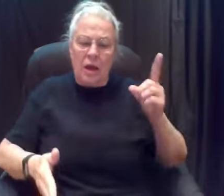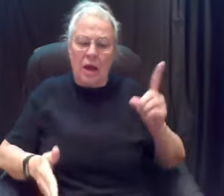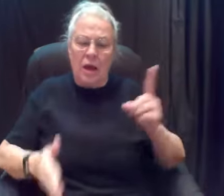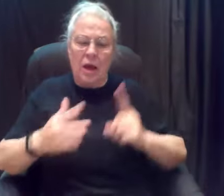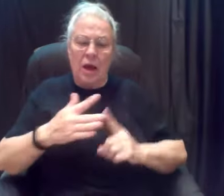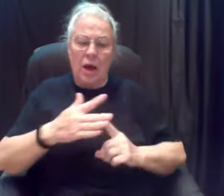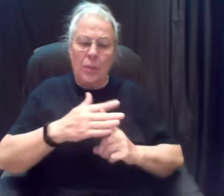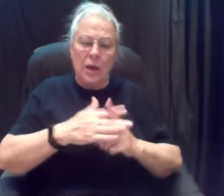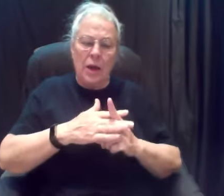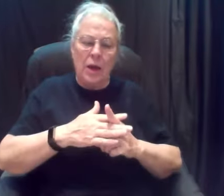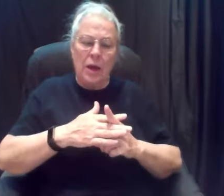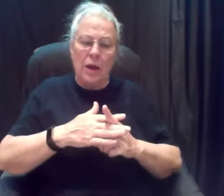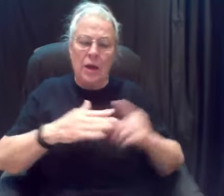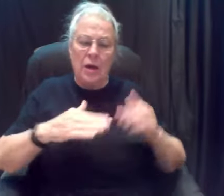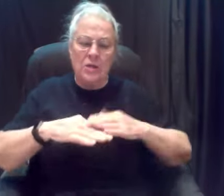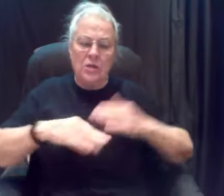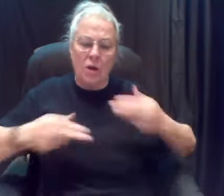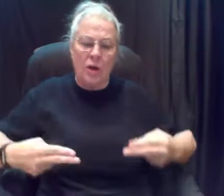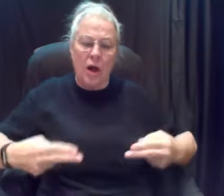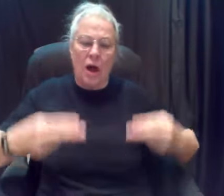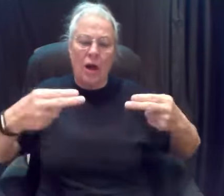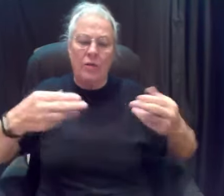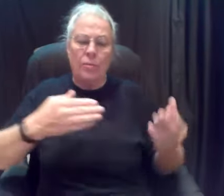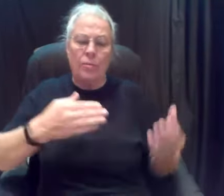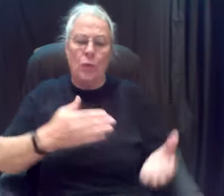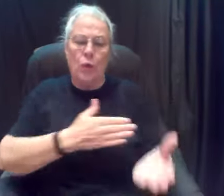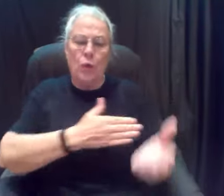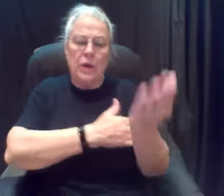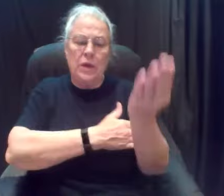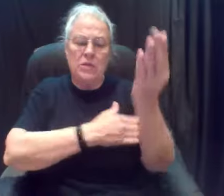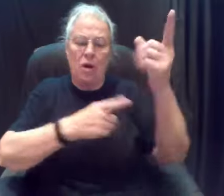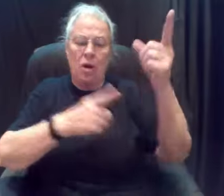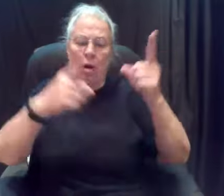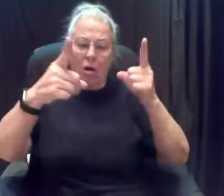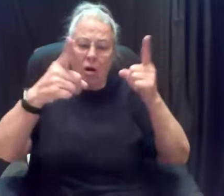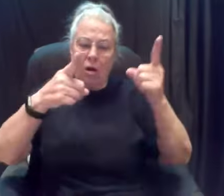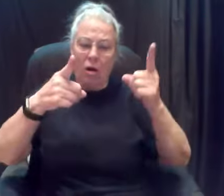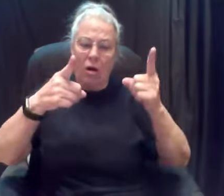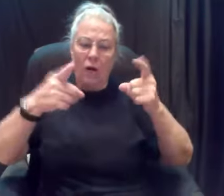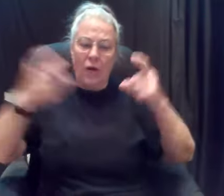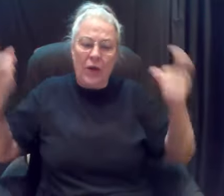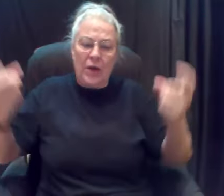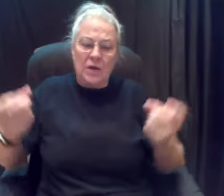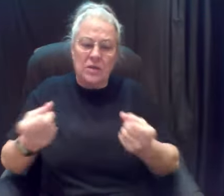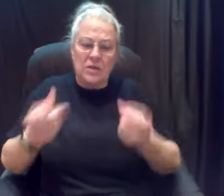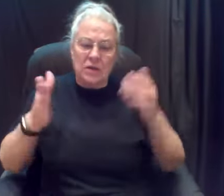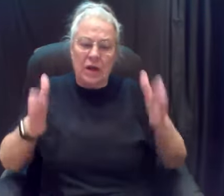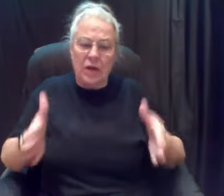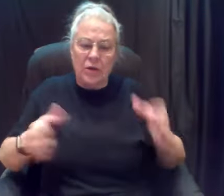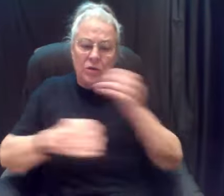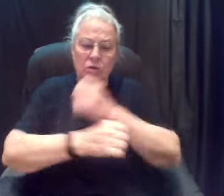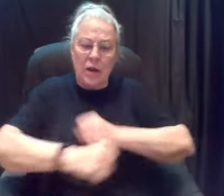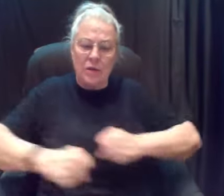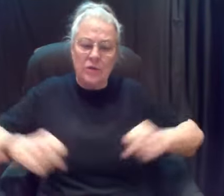He appears on high, the morning star. Sinners